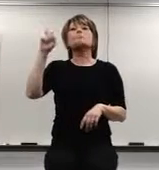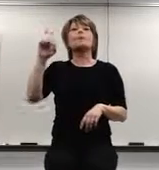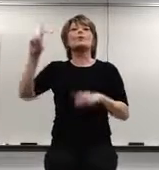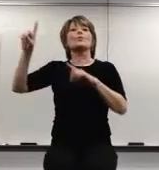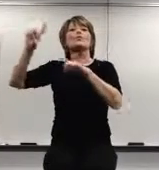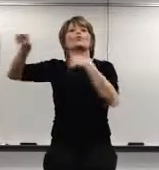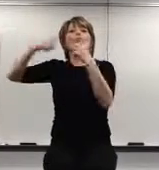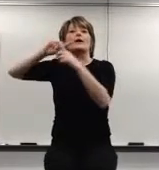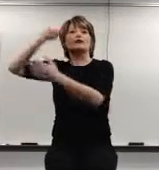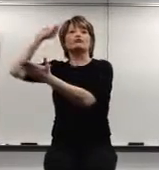oral.